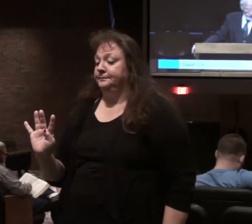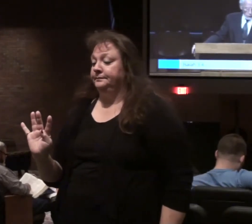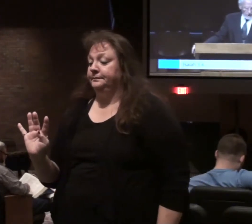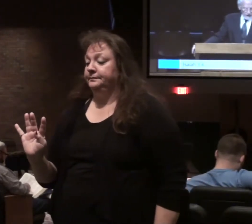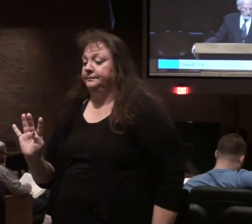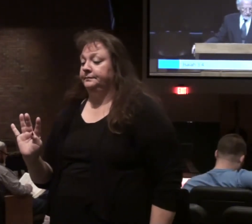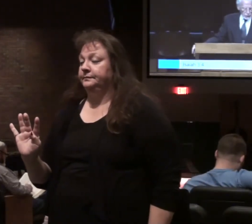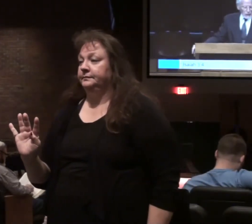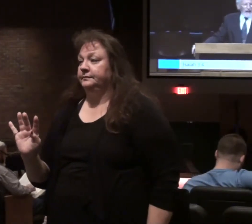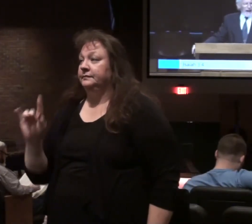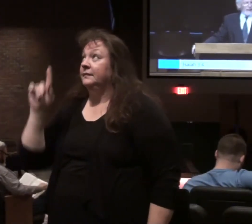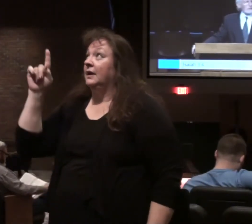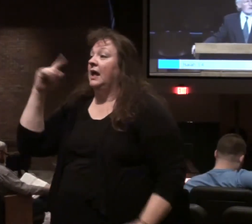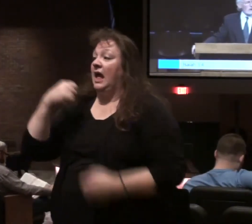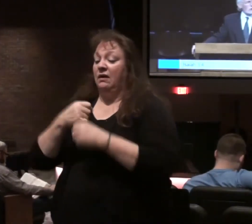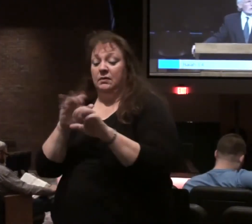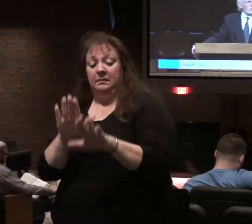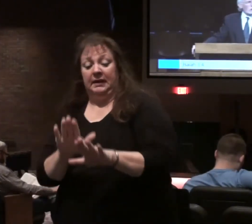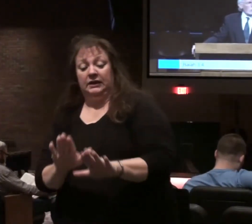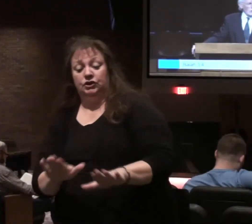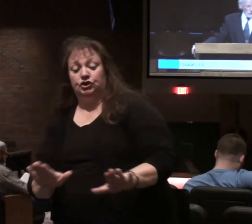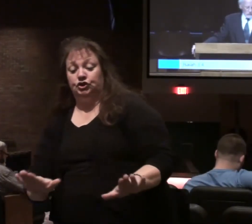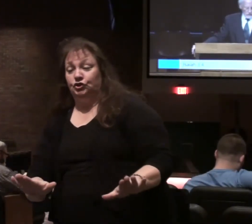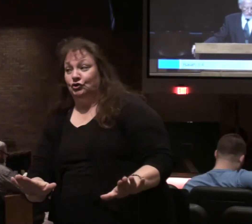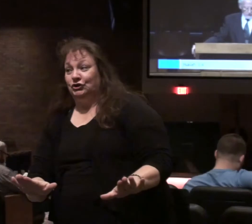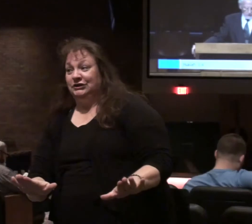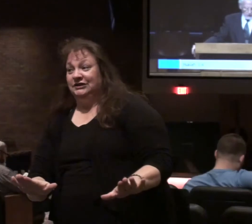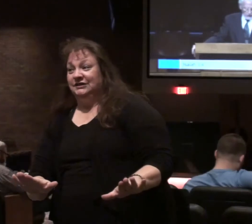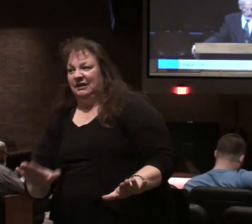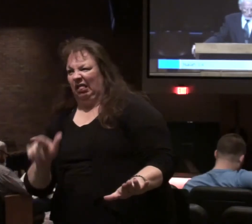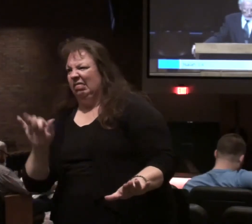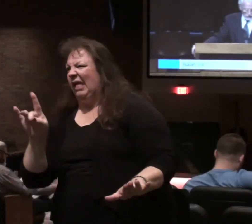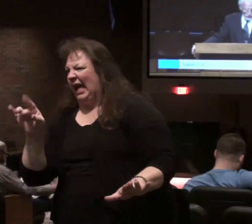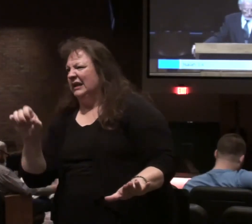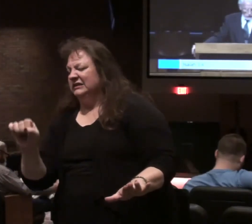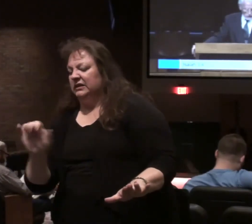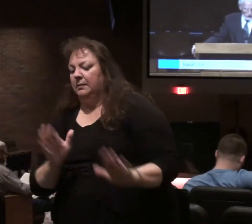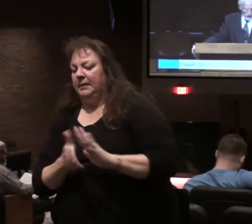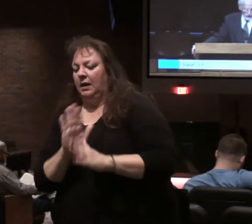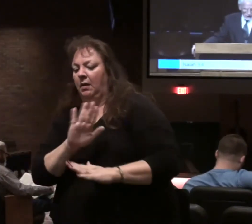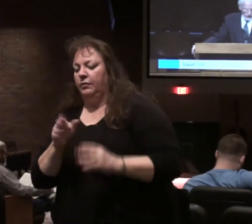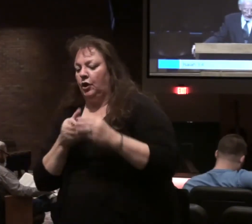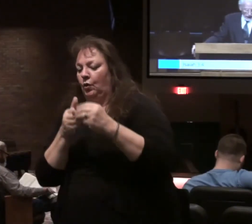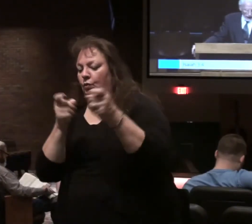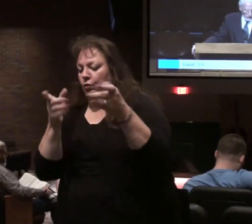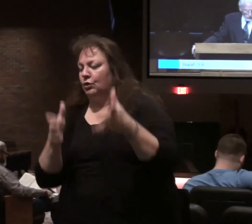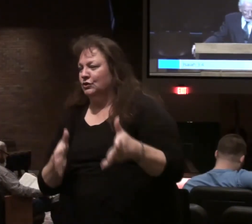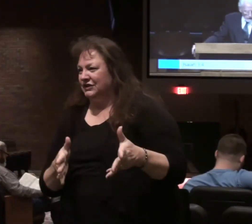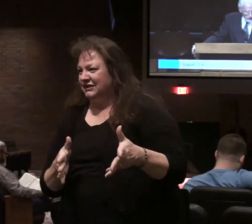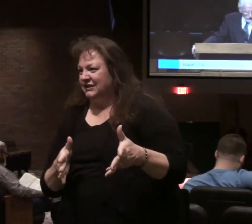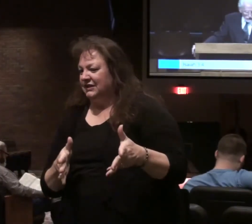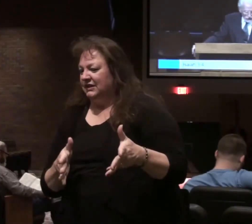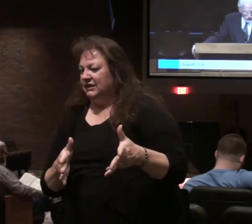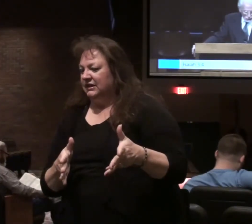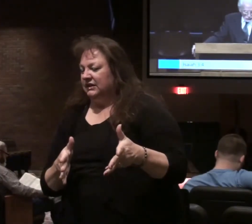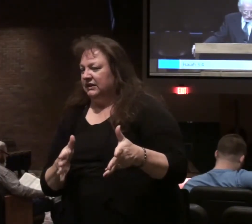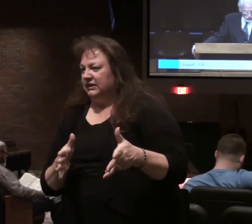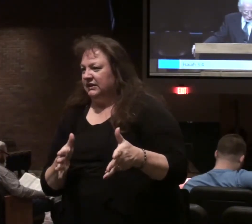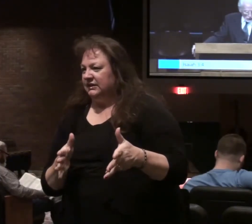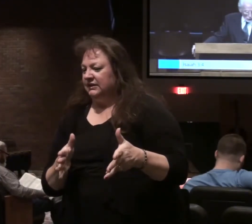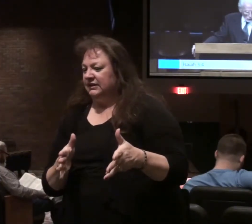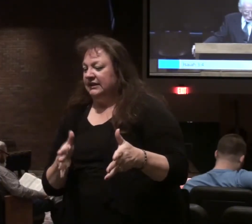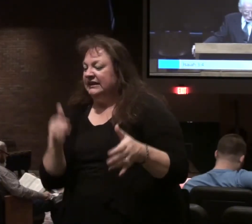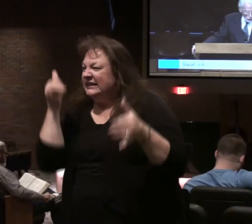And I will make mere lads, there's our word, their princes, and capricious